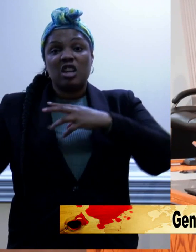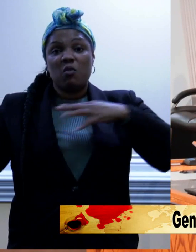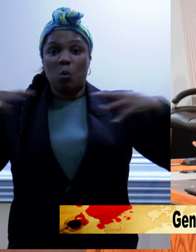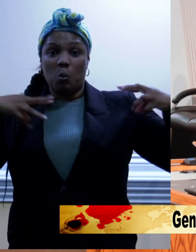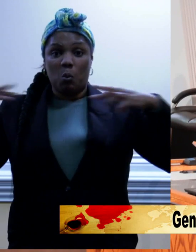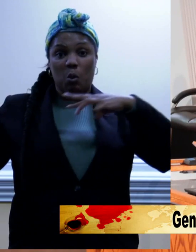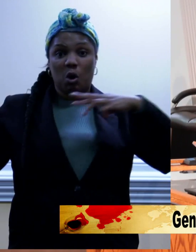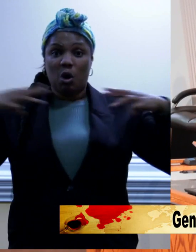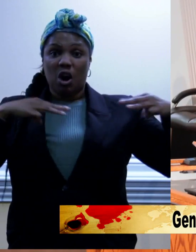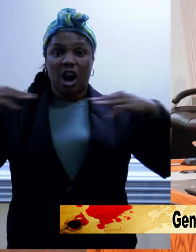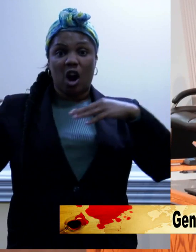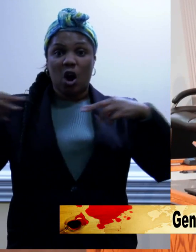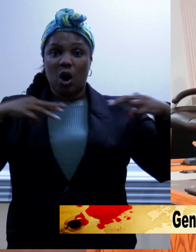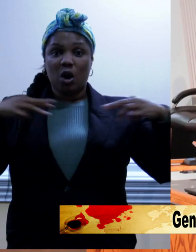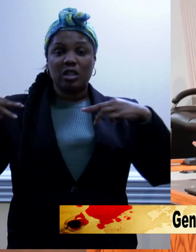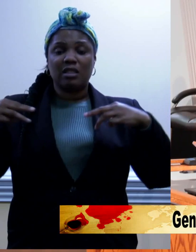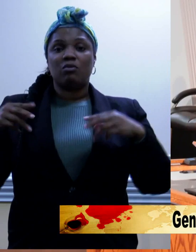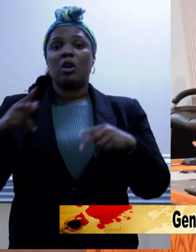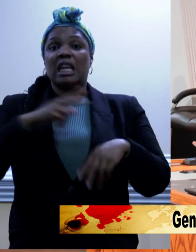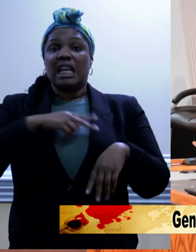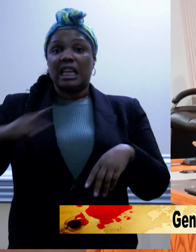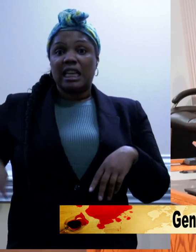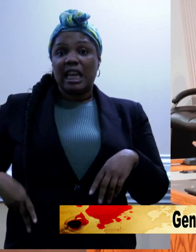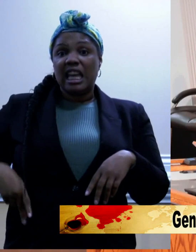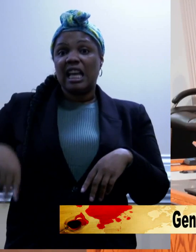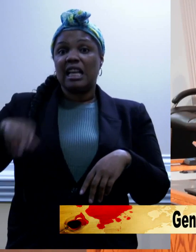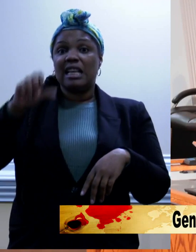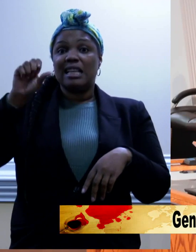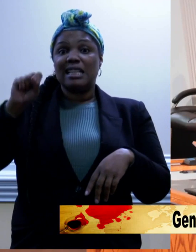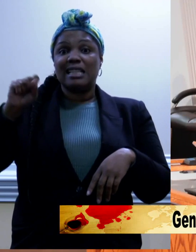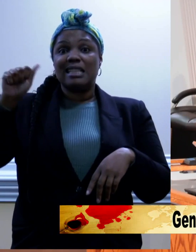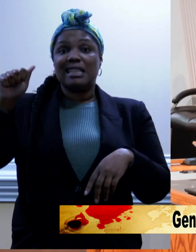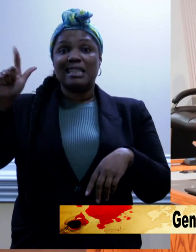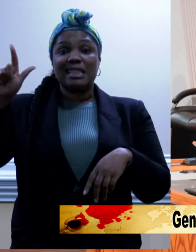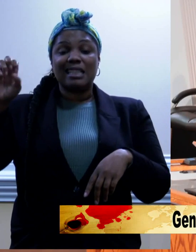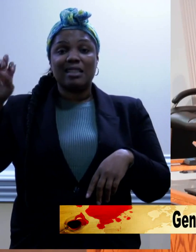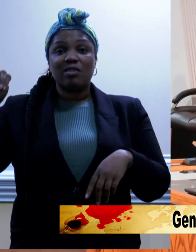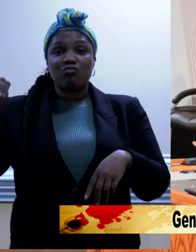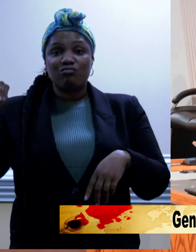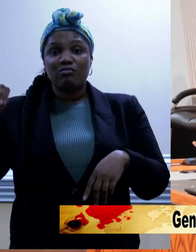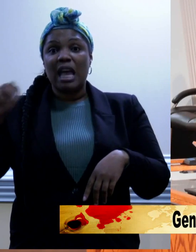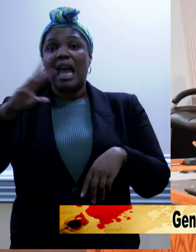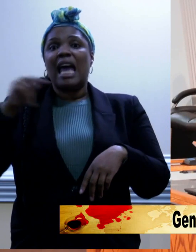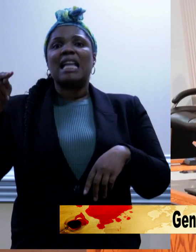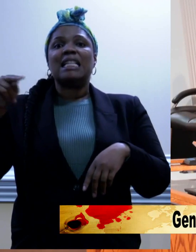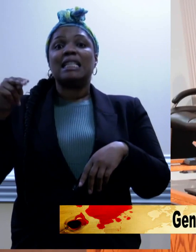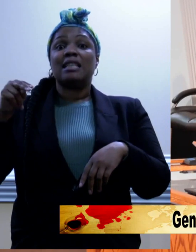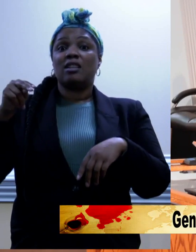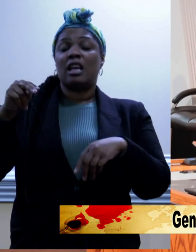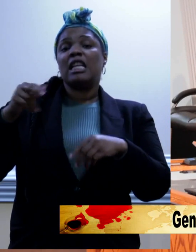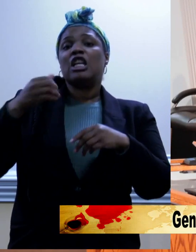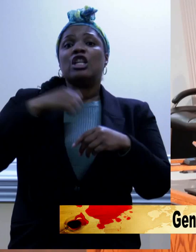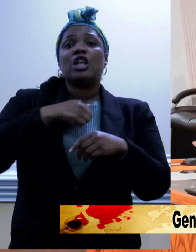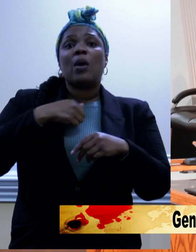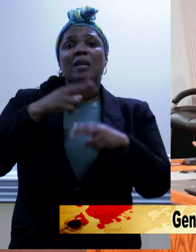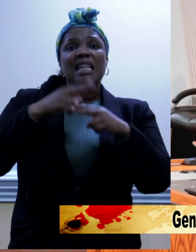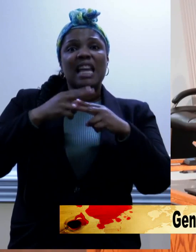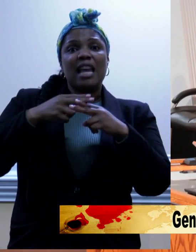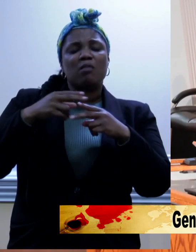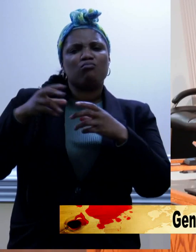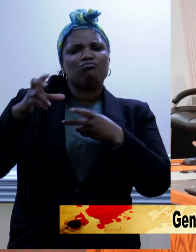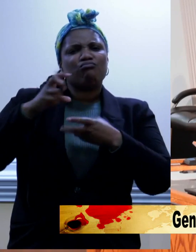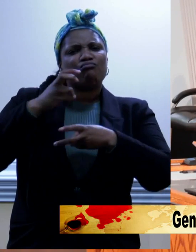of Sodom, and with Bersha, king of Gomorrah. Sinab, king of Admah, and Shemeber, king